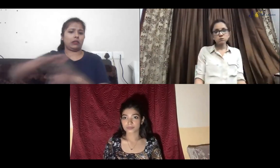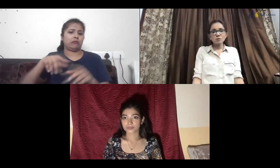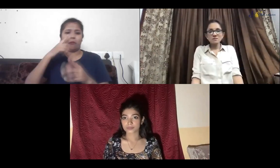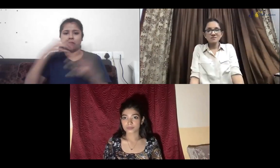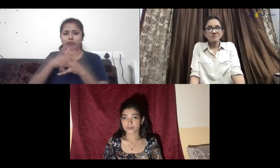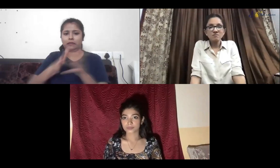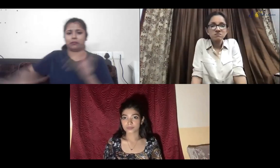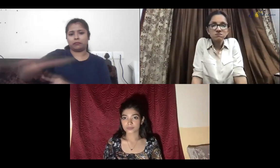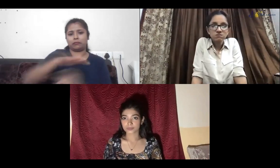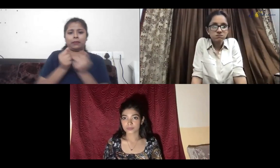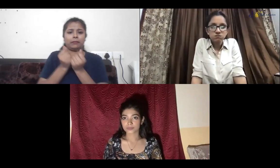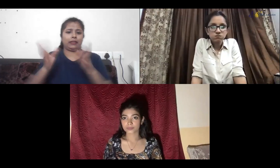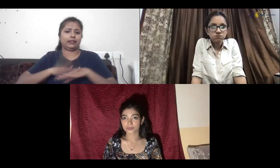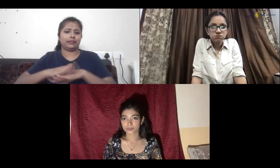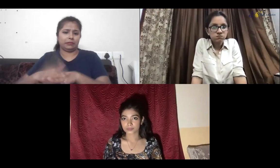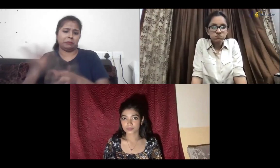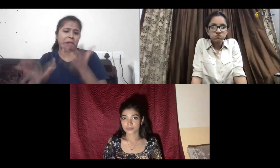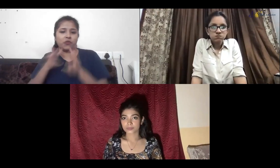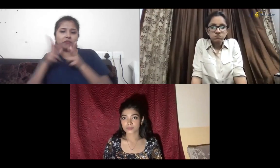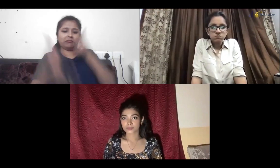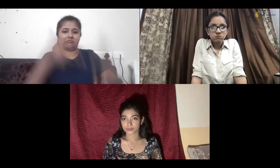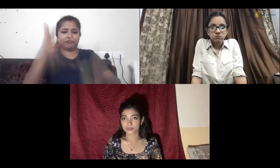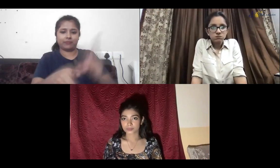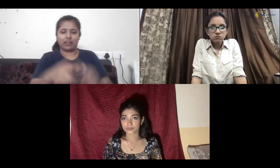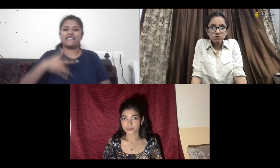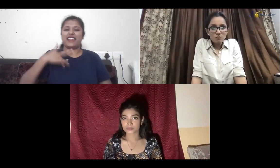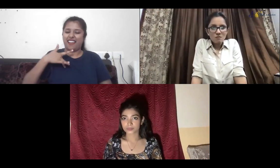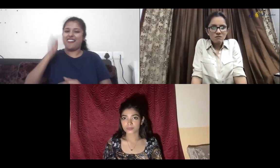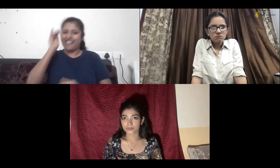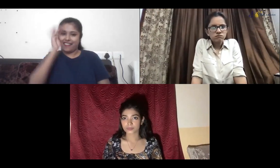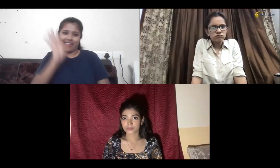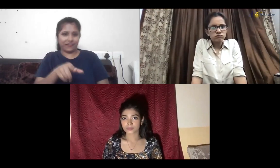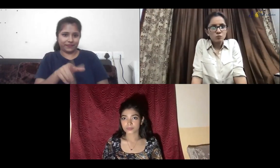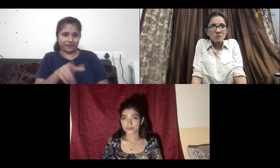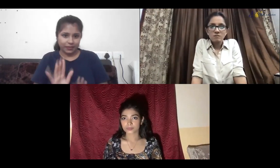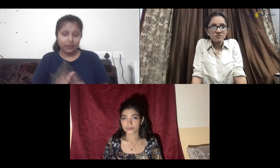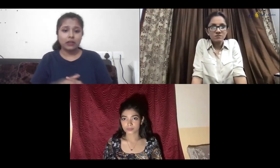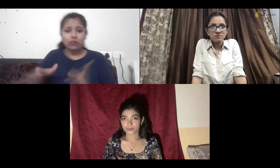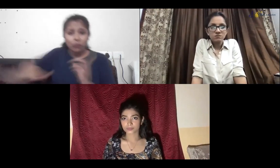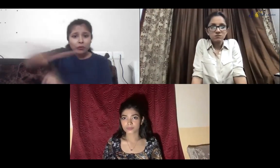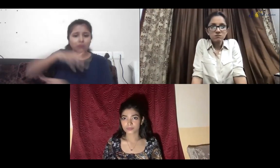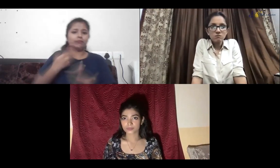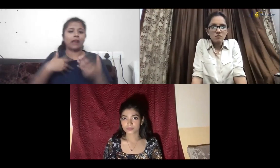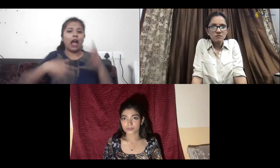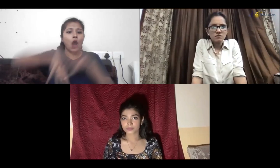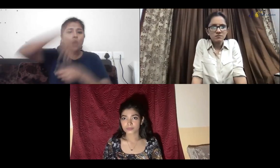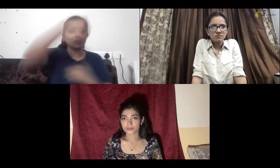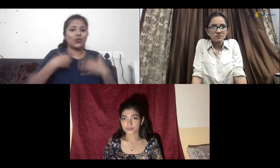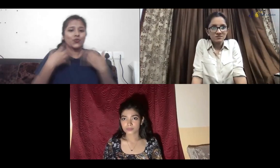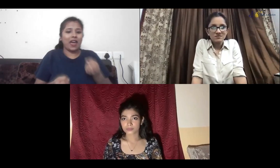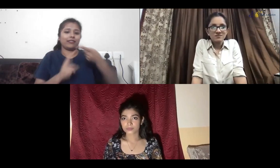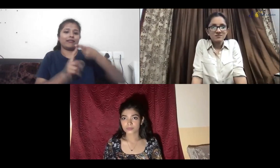Sweta. In the society, many women are working and they are feeling,